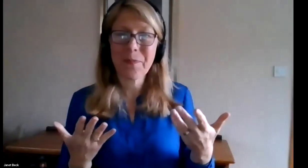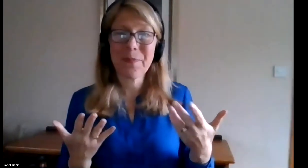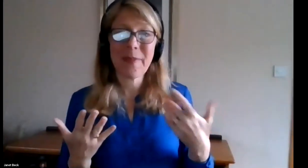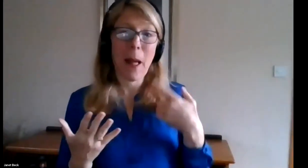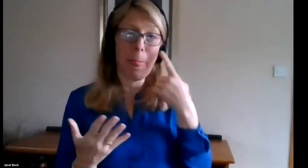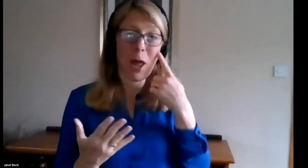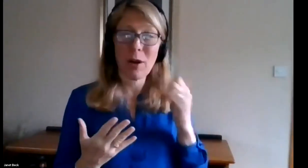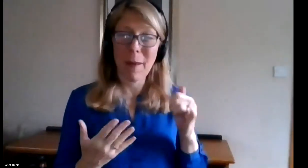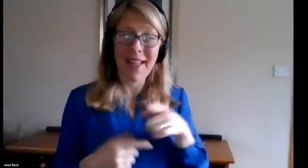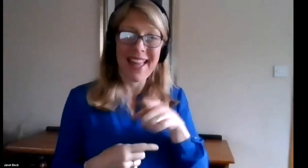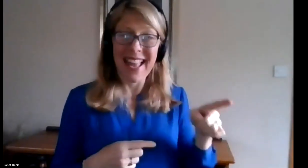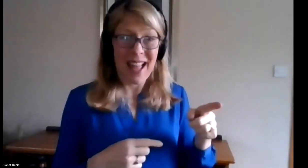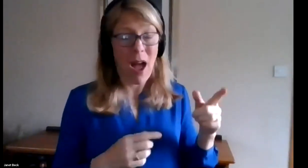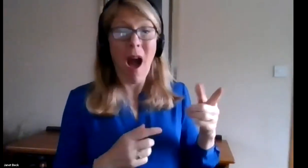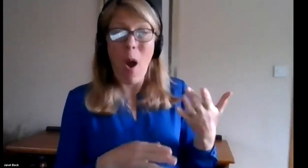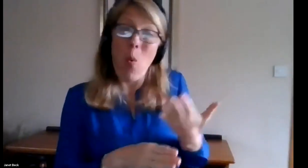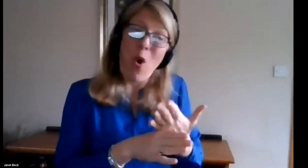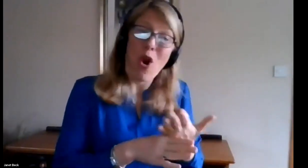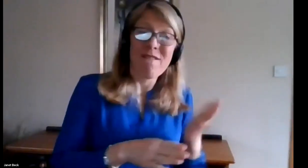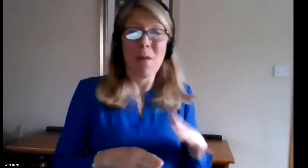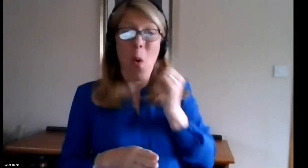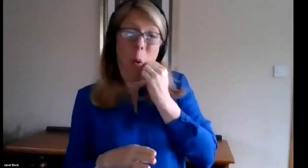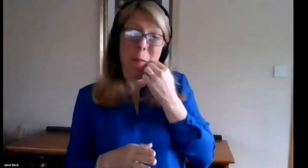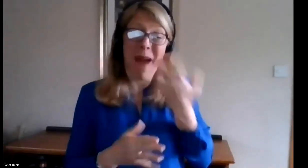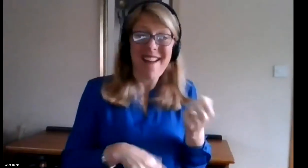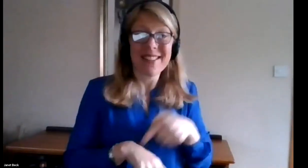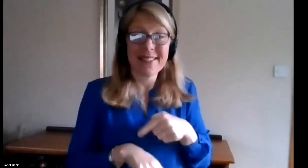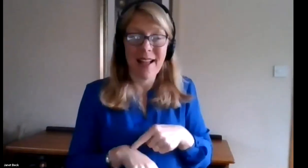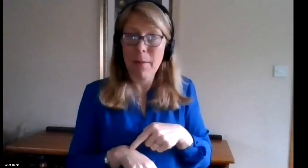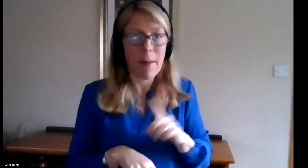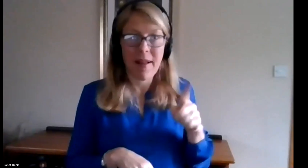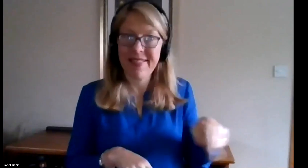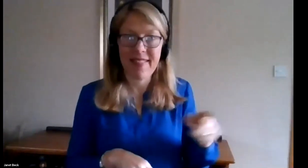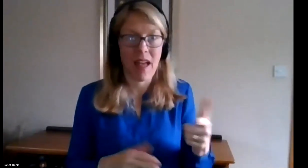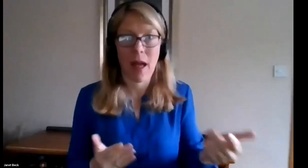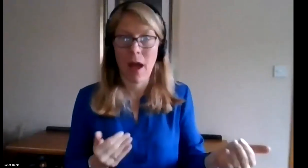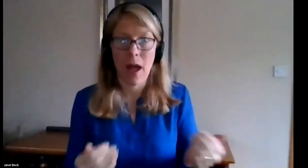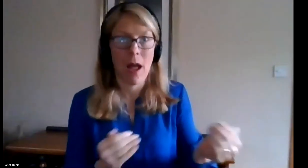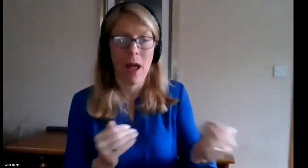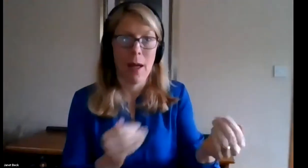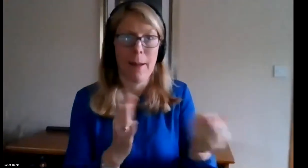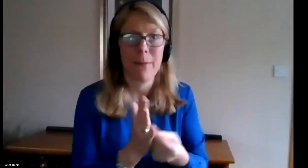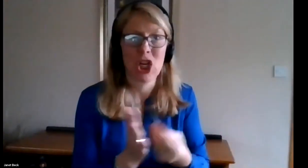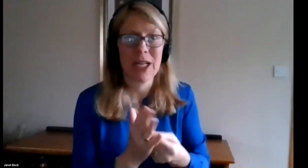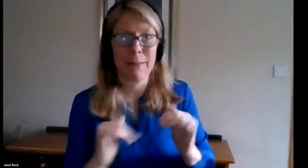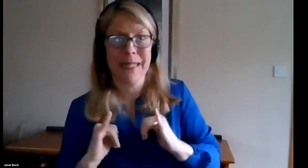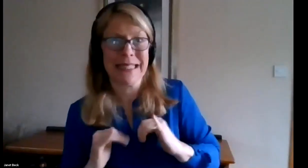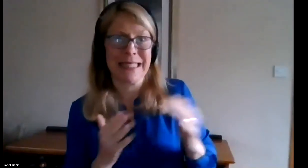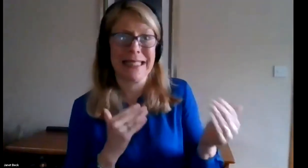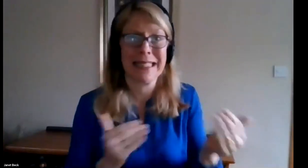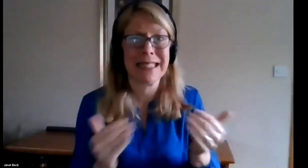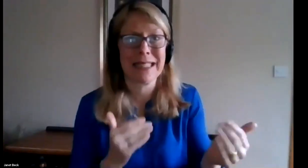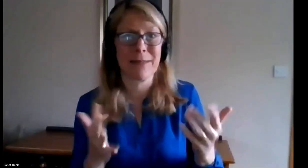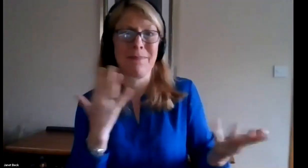but just the stress of not knowing whether their business was going to survive through this made it very difficult to